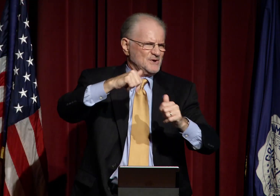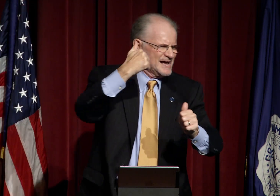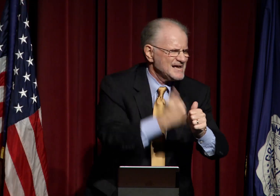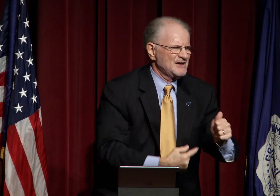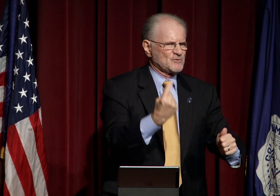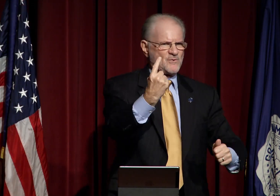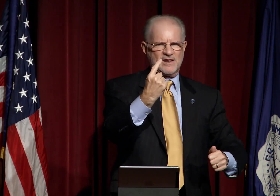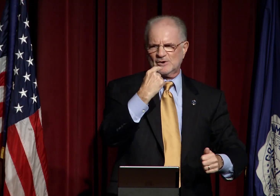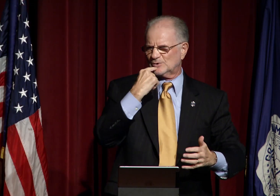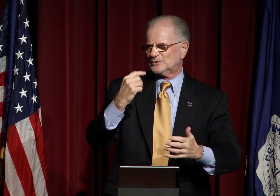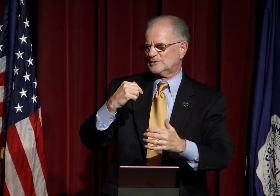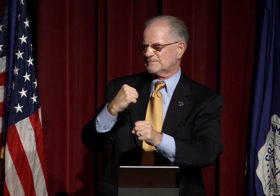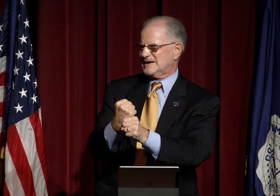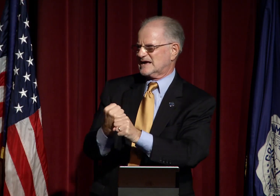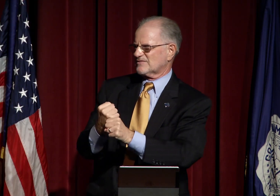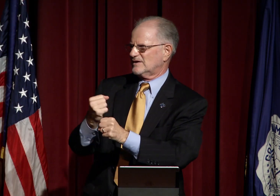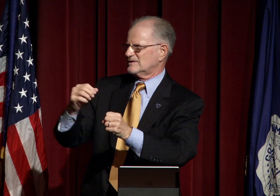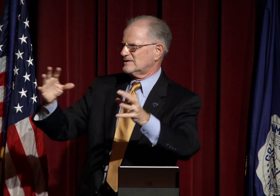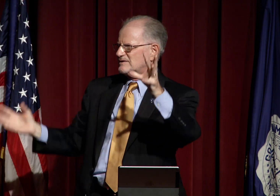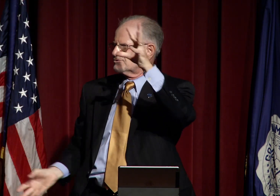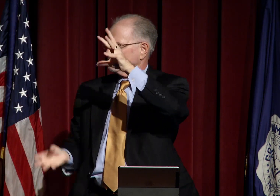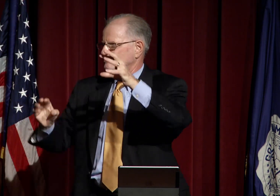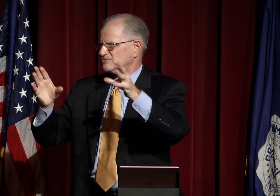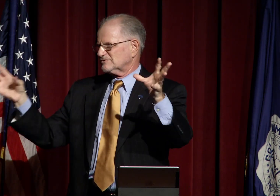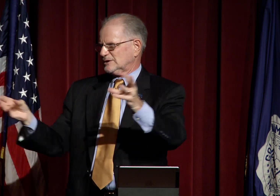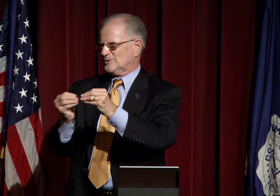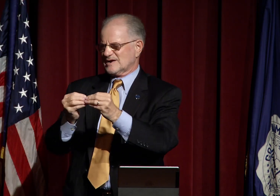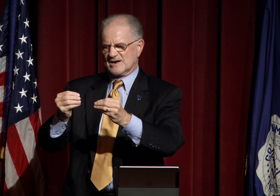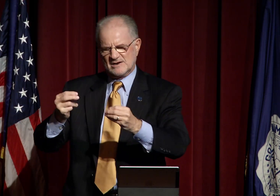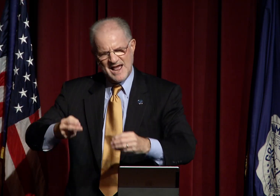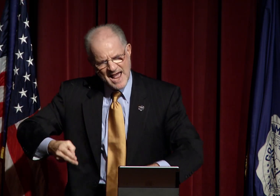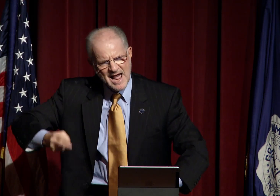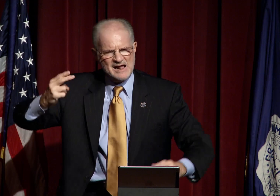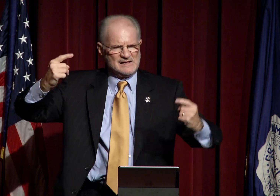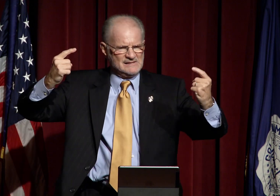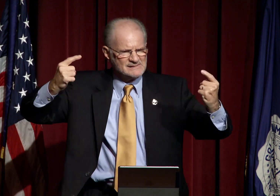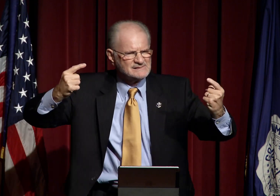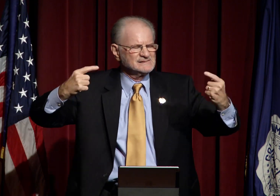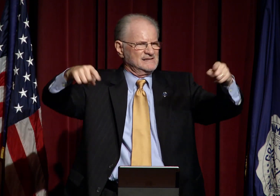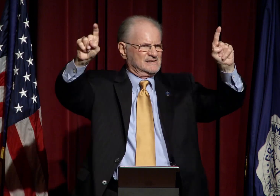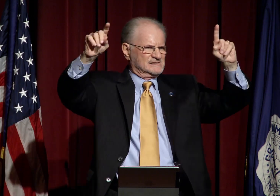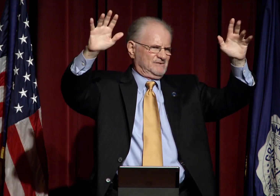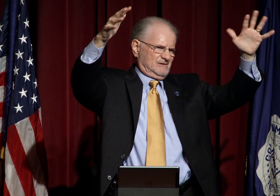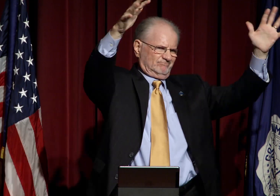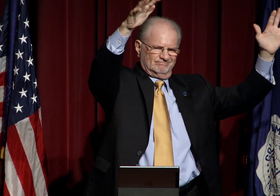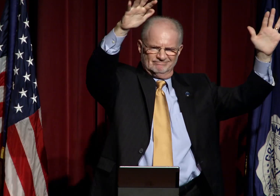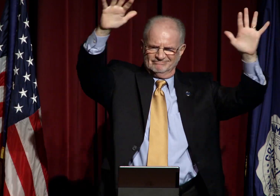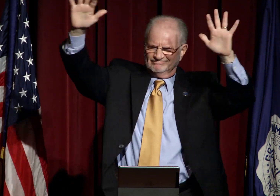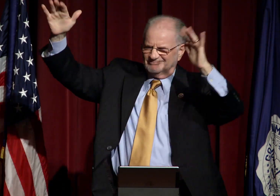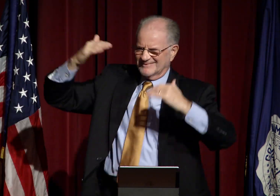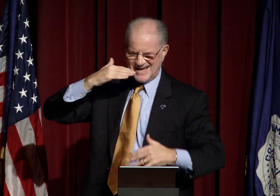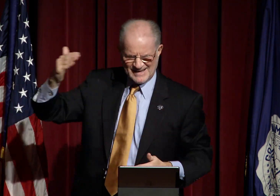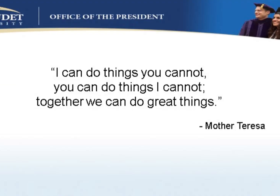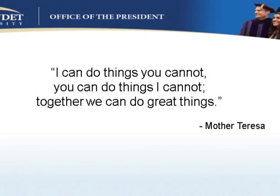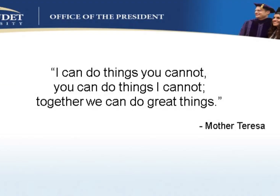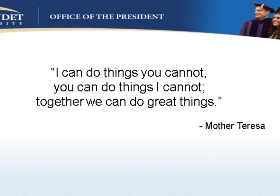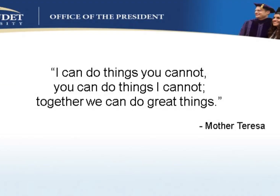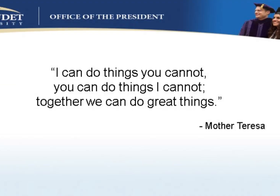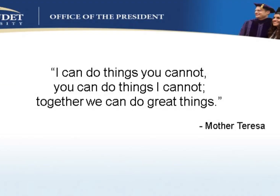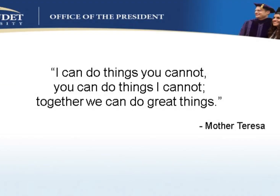But truly, hats off to all the people who made this event possible. It was immensely successful, and I